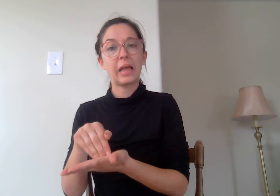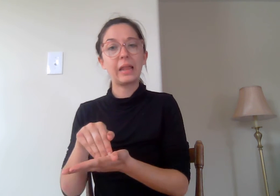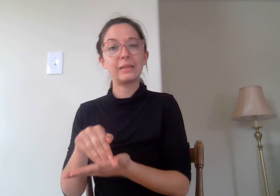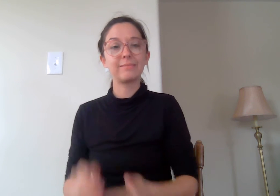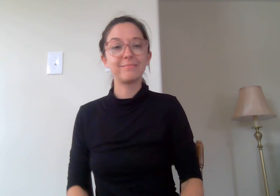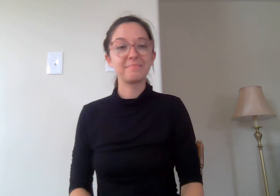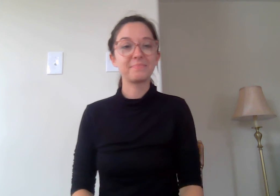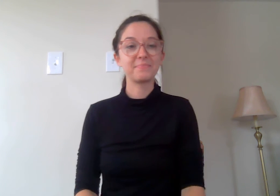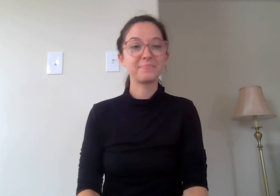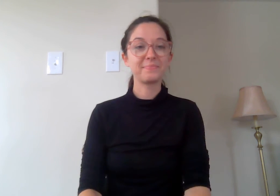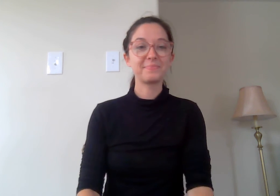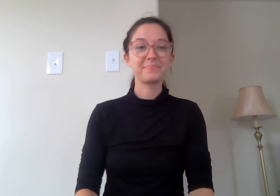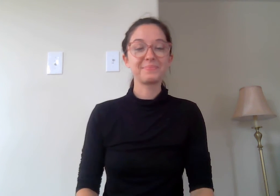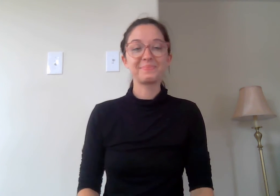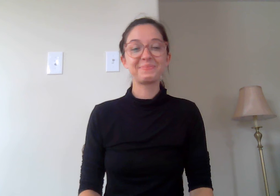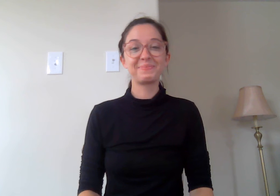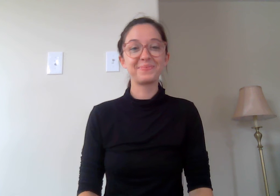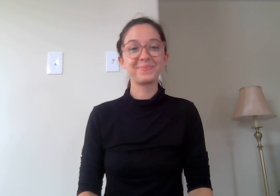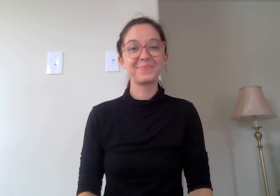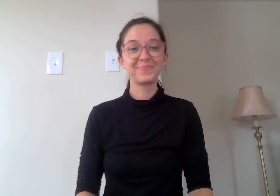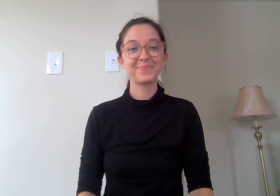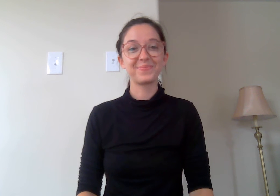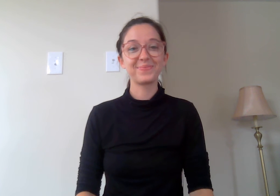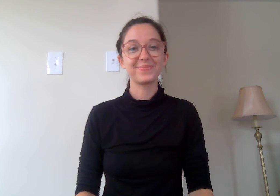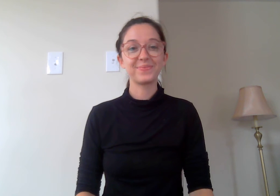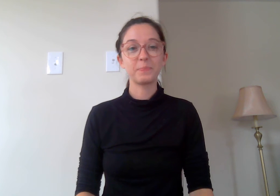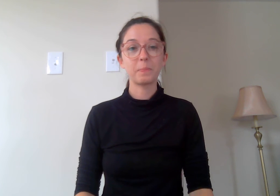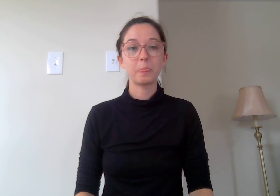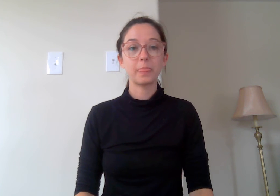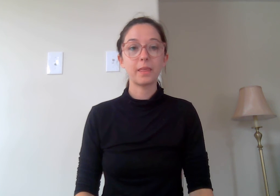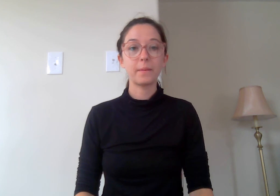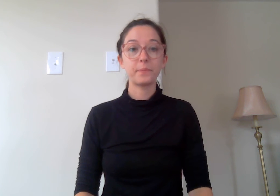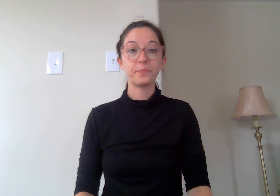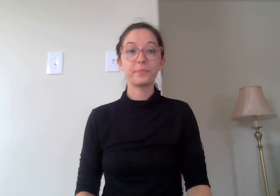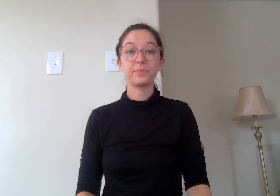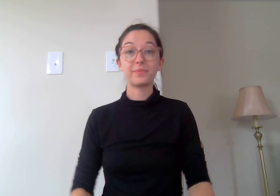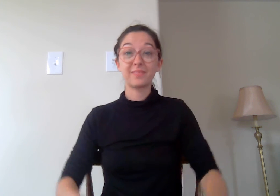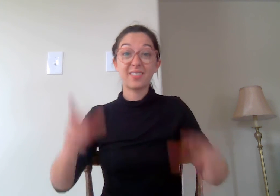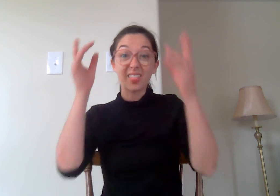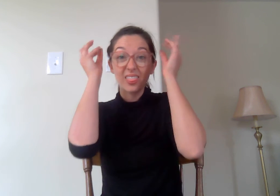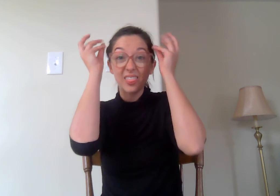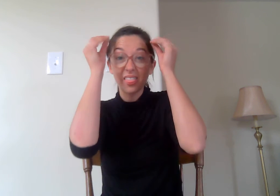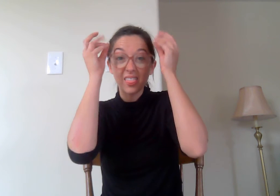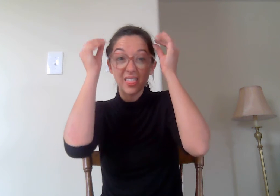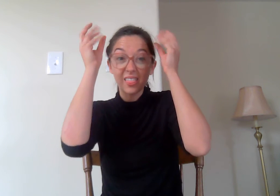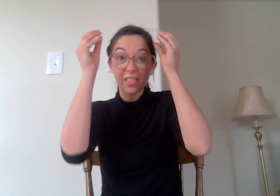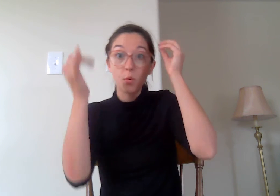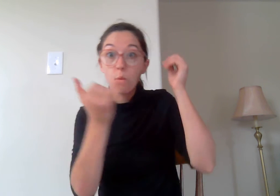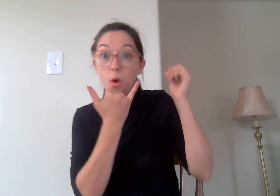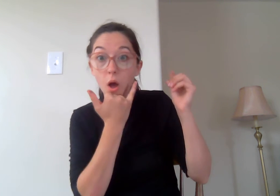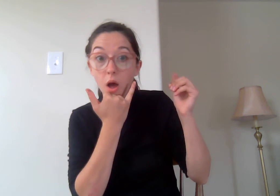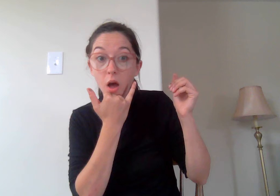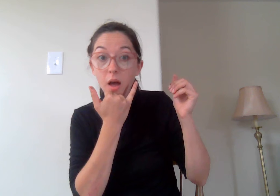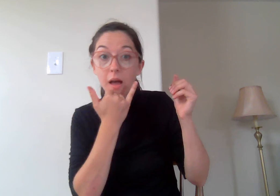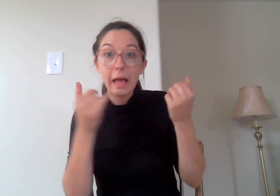So what is the impact of these thinking errors? Well, whenever we have that stress response system activated, the body